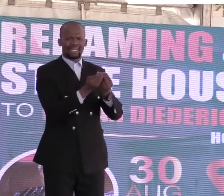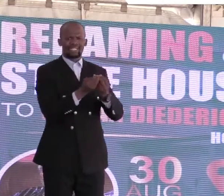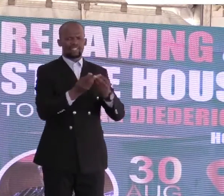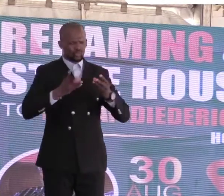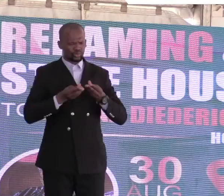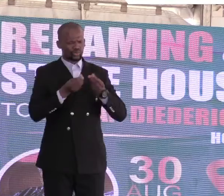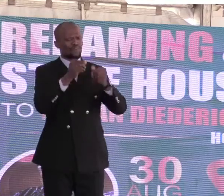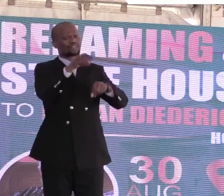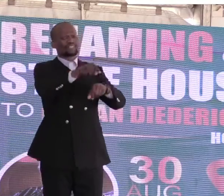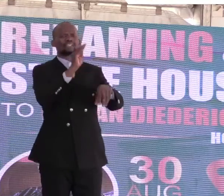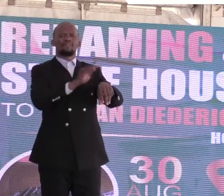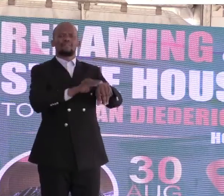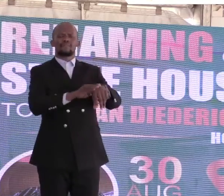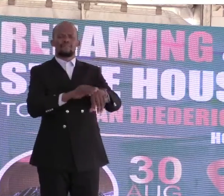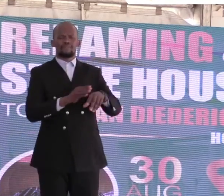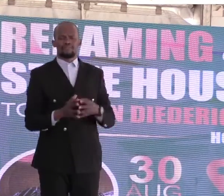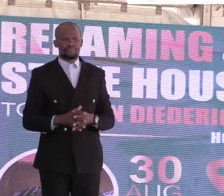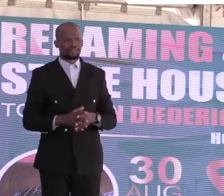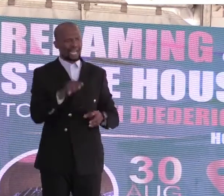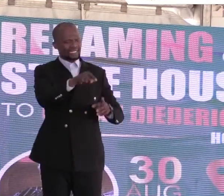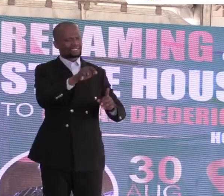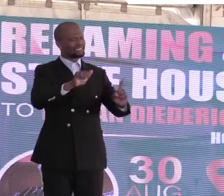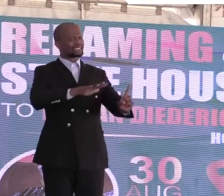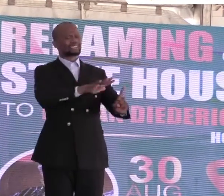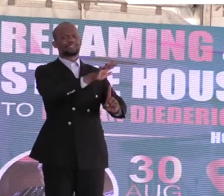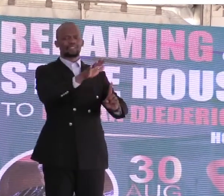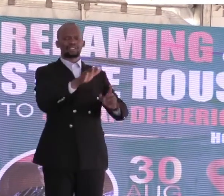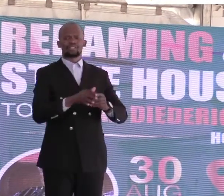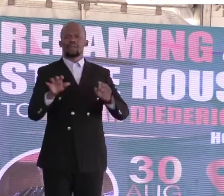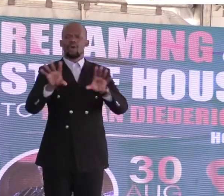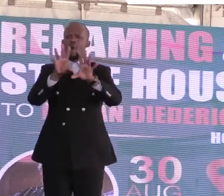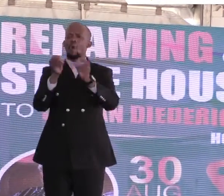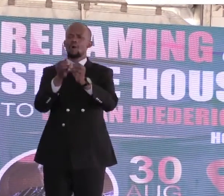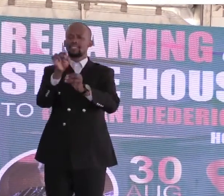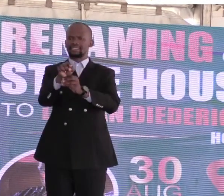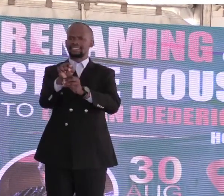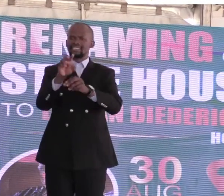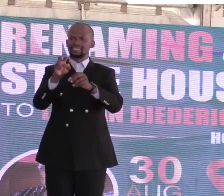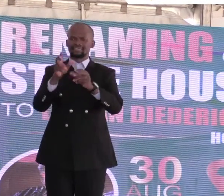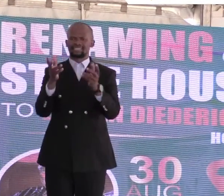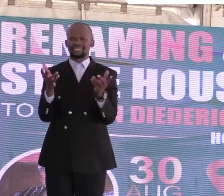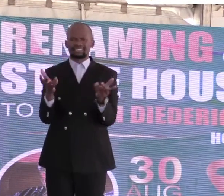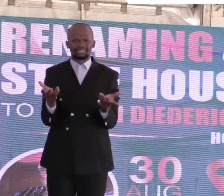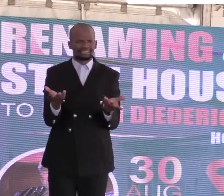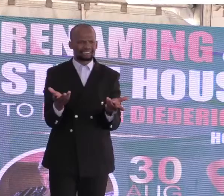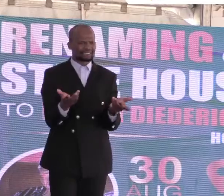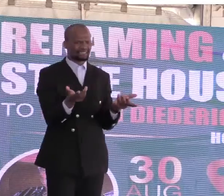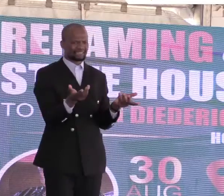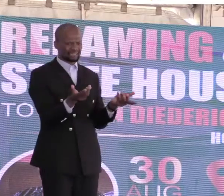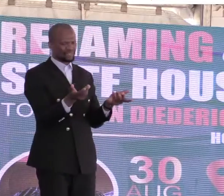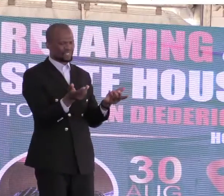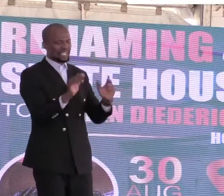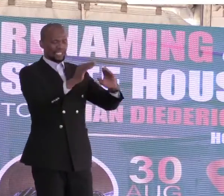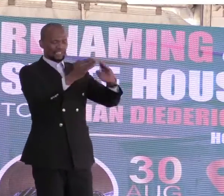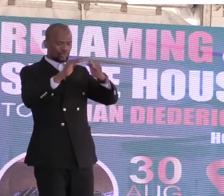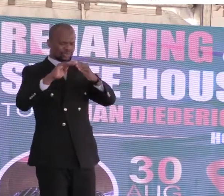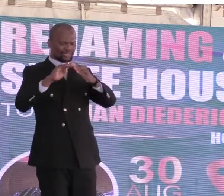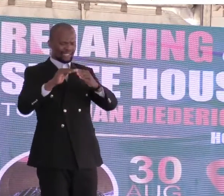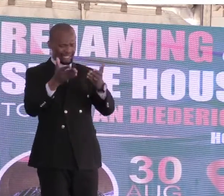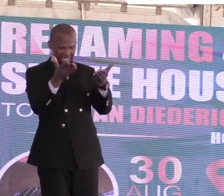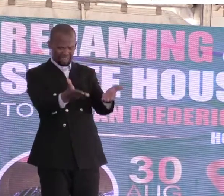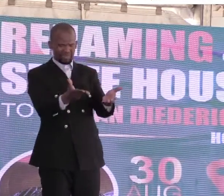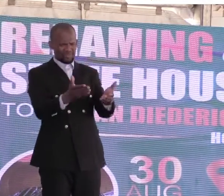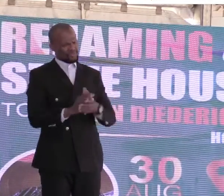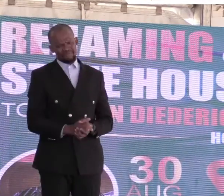this terrible situation that we find ourselves. All this mirrors the kind of society we are